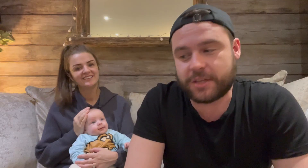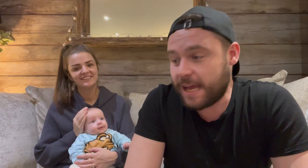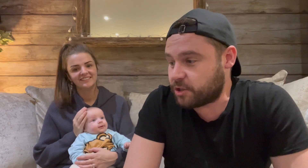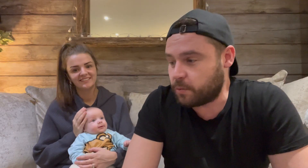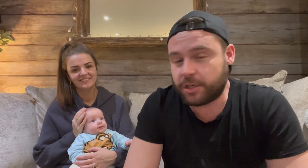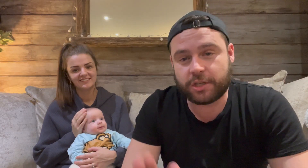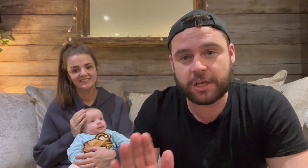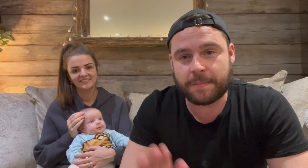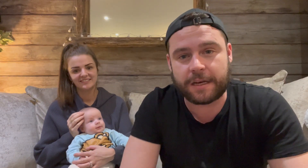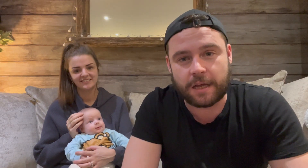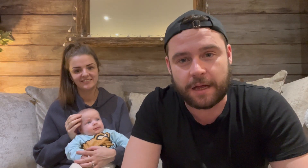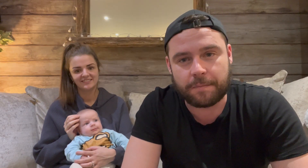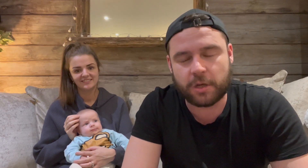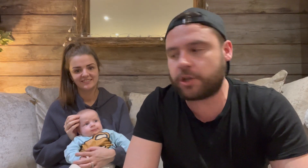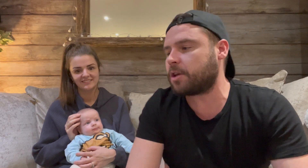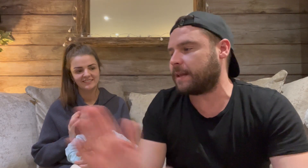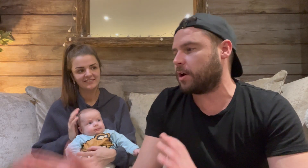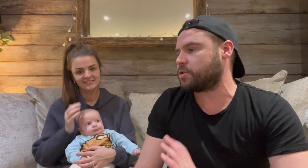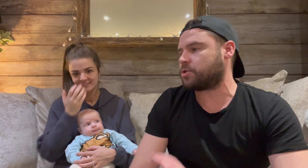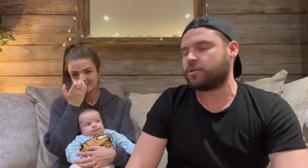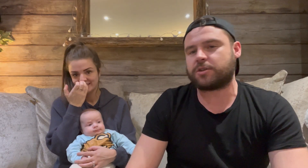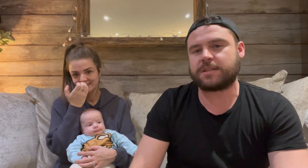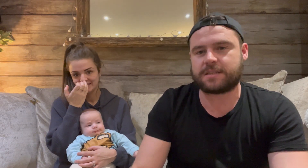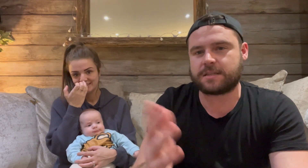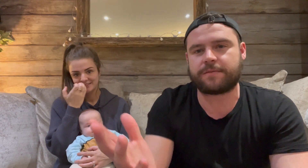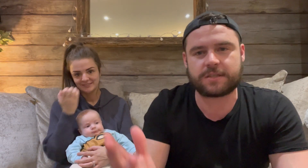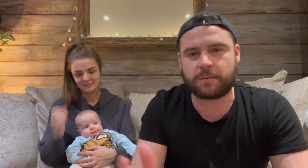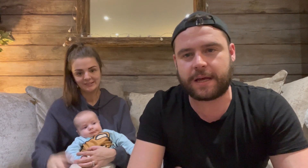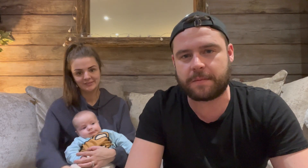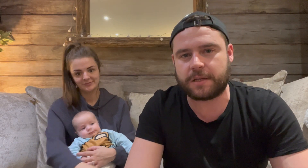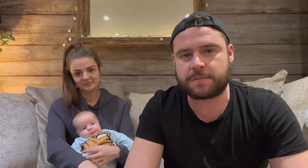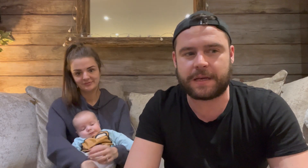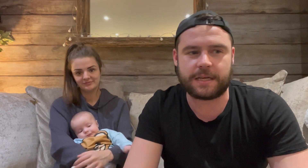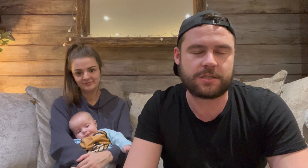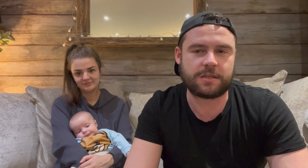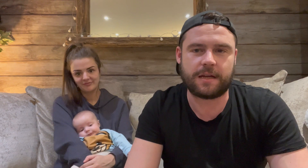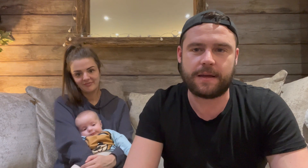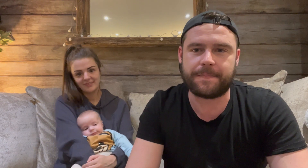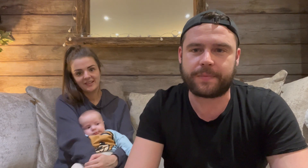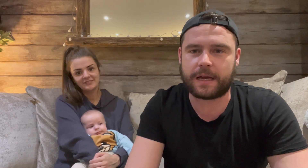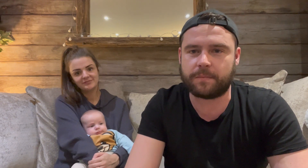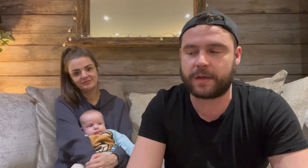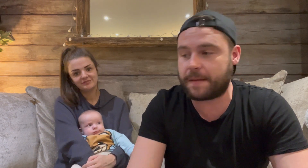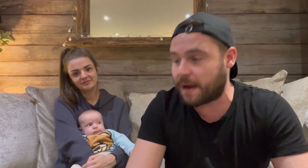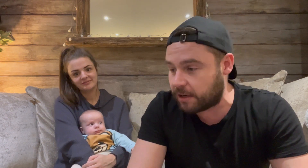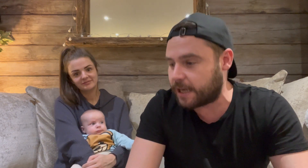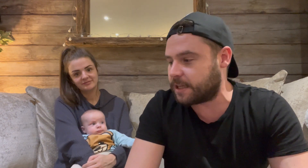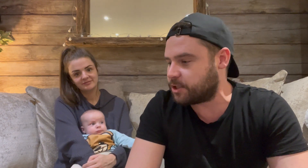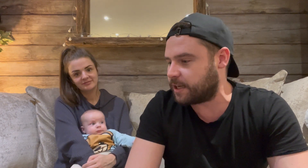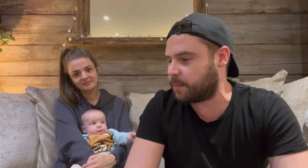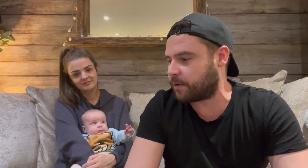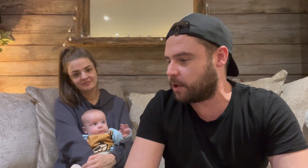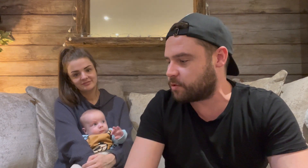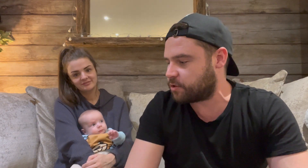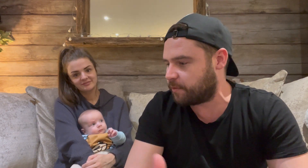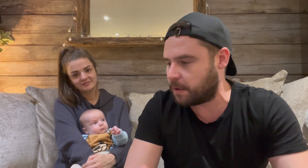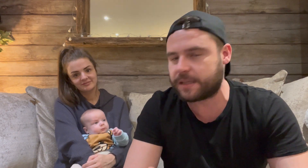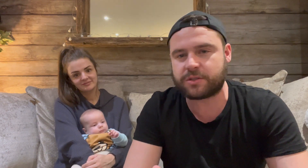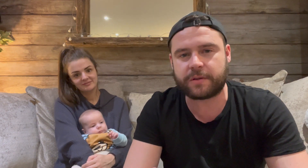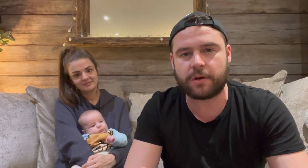so we're going to document loads of stuff, because this is obviously We Are the Millers page, and we're getting married later this year. We've got loads of stuff planned, so we thought, you know